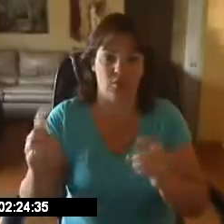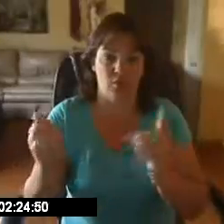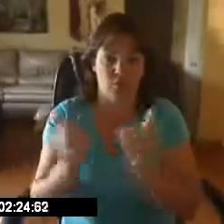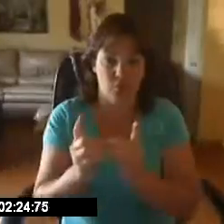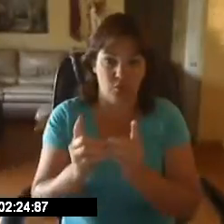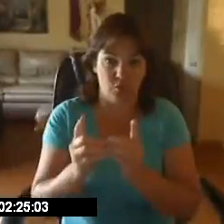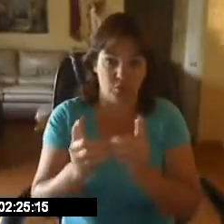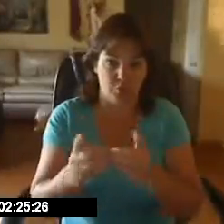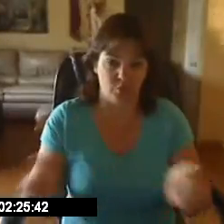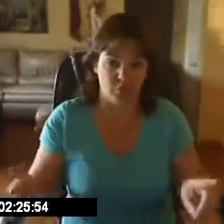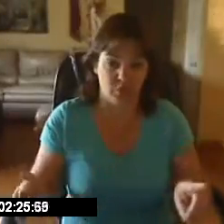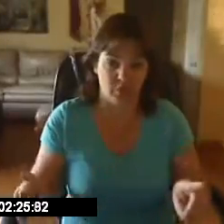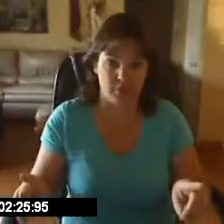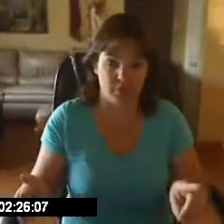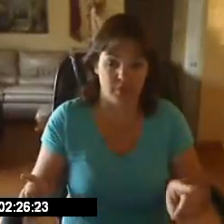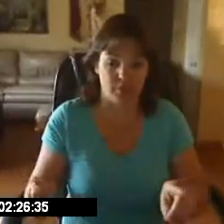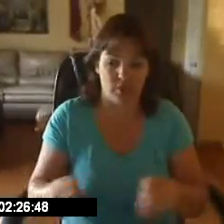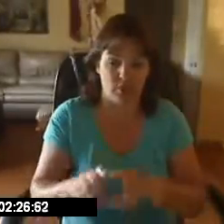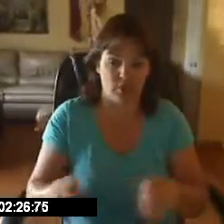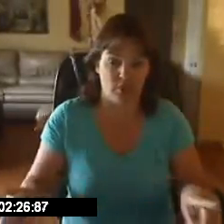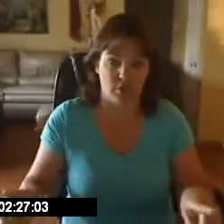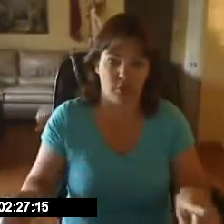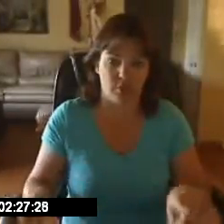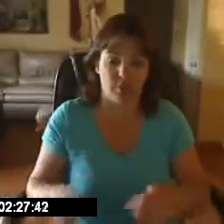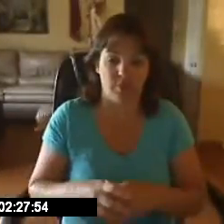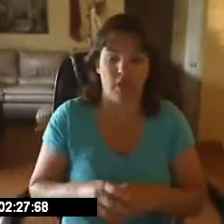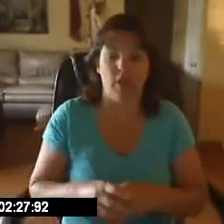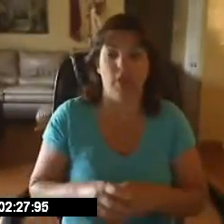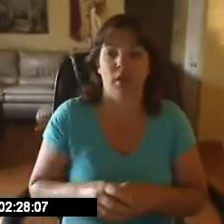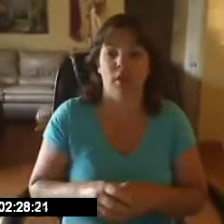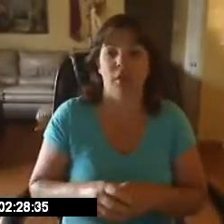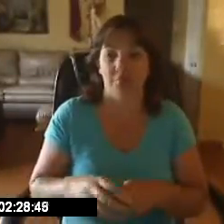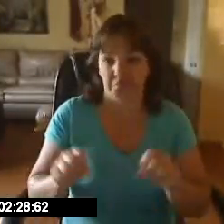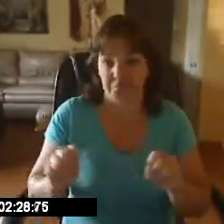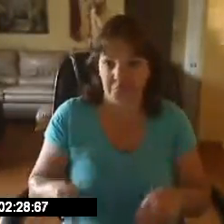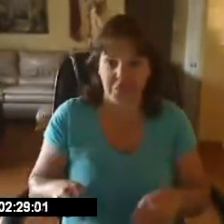fee and register and take the knowledge test or the written test.